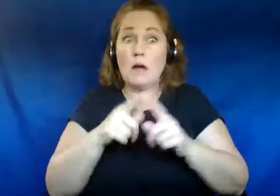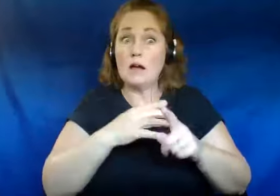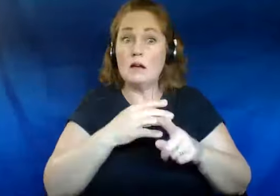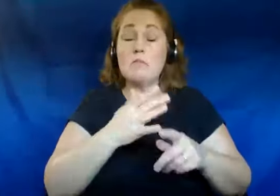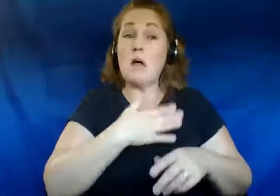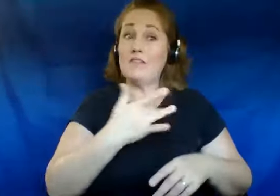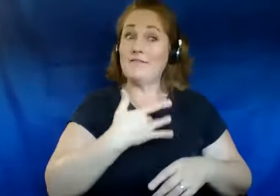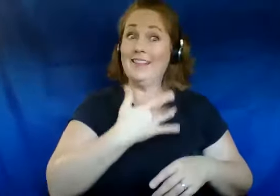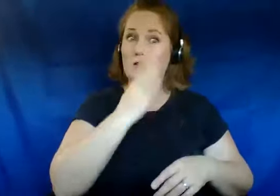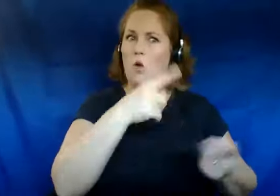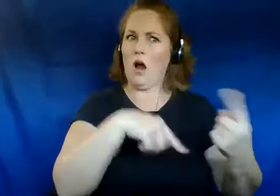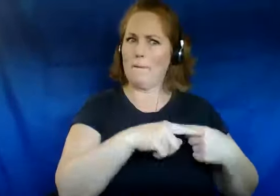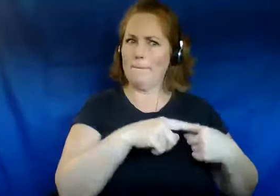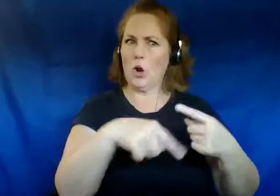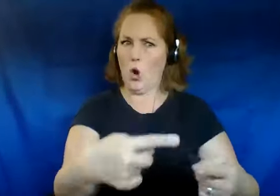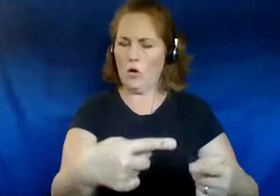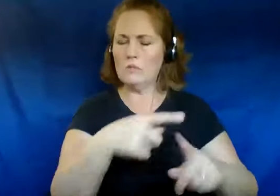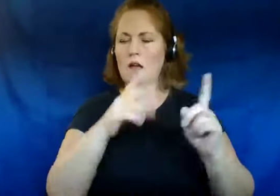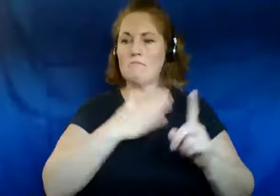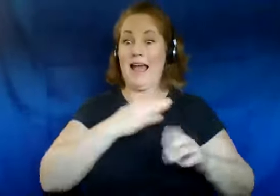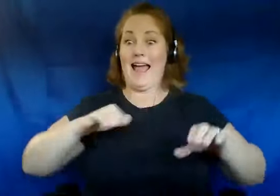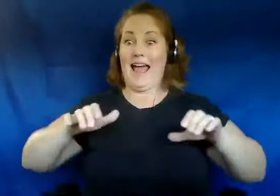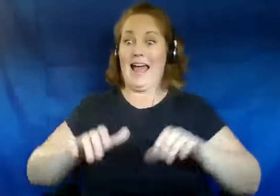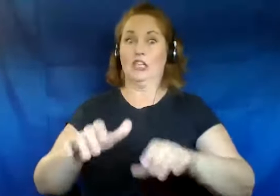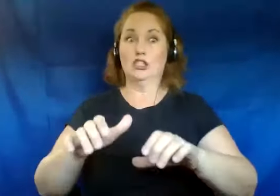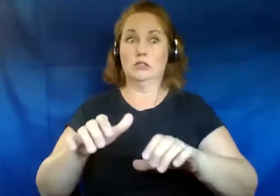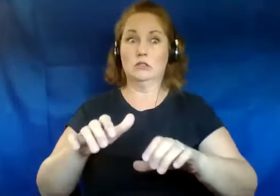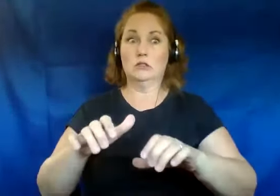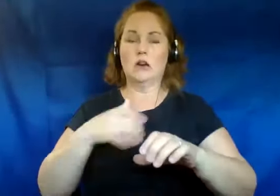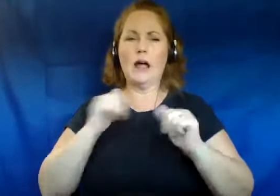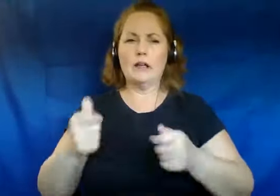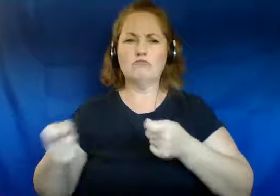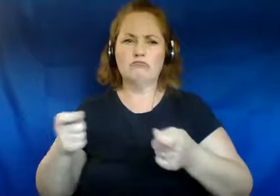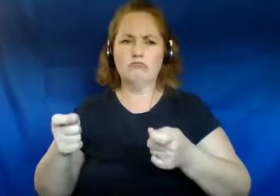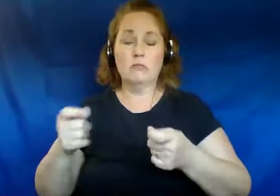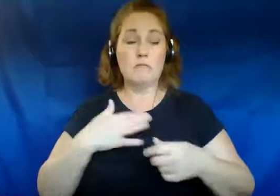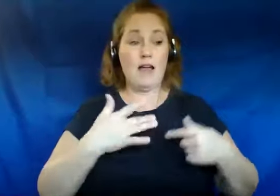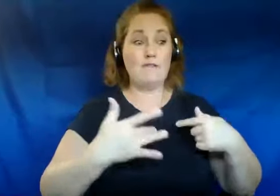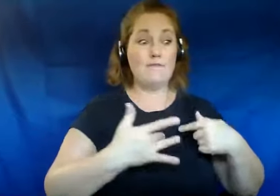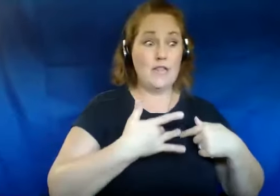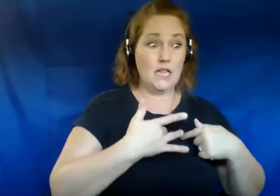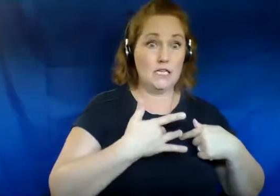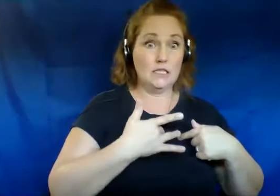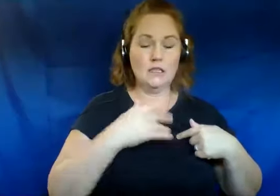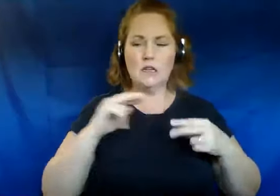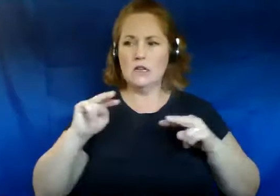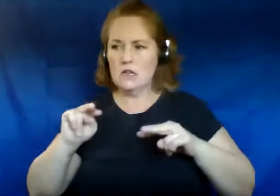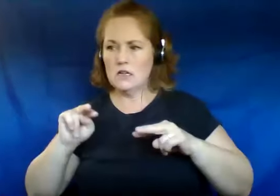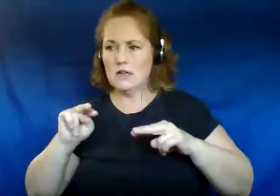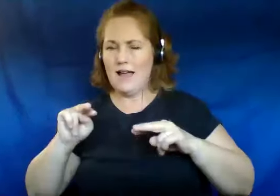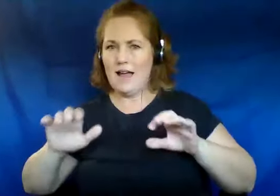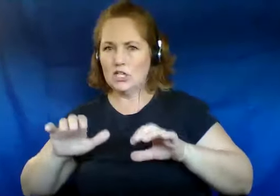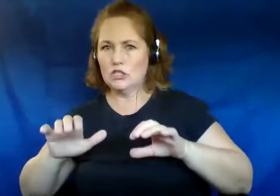actions. And I can look at my feelings and take an action. I love this